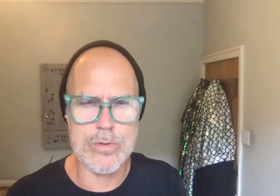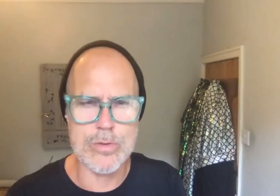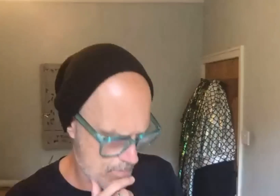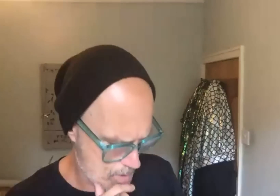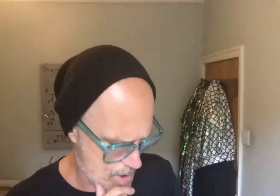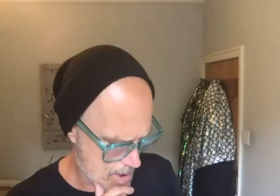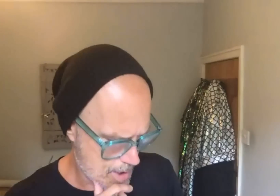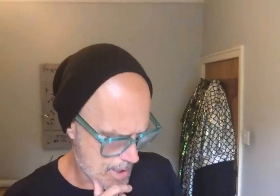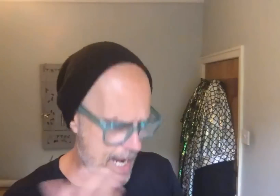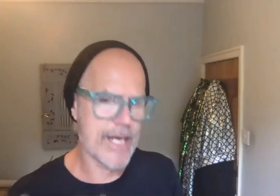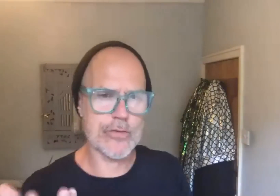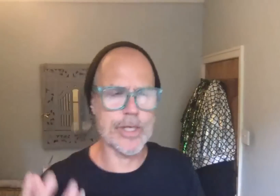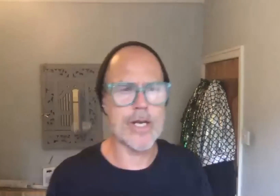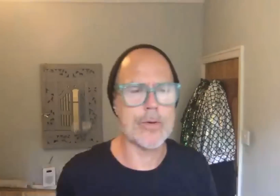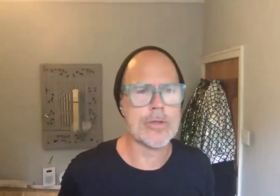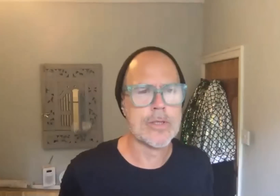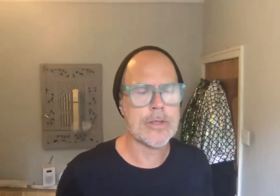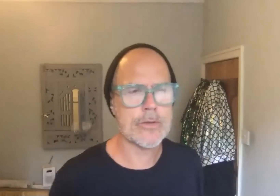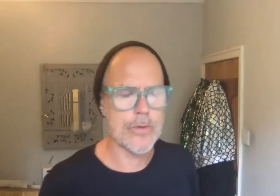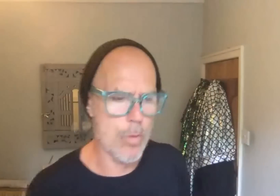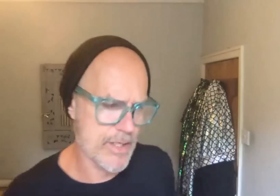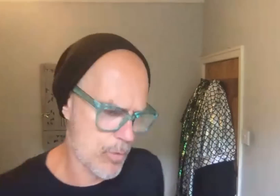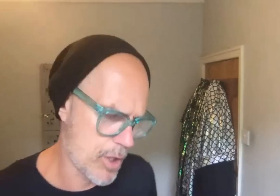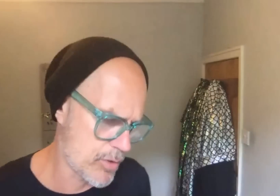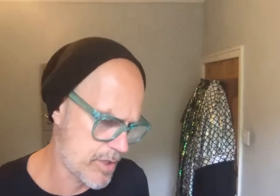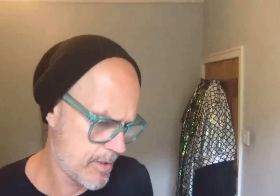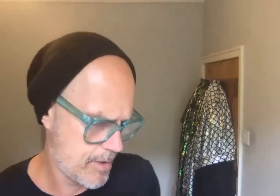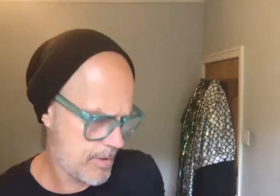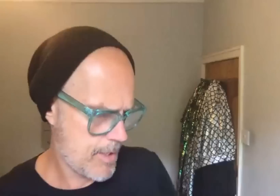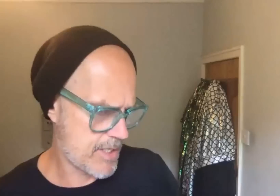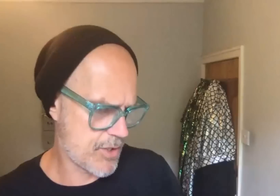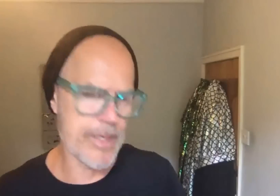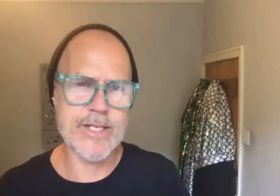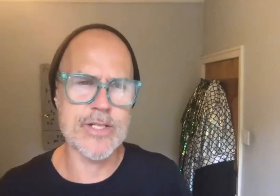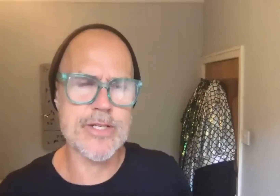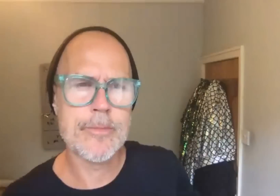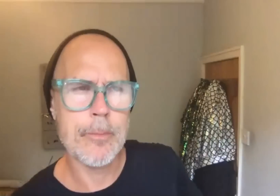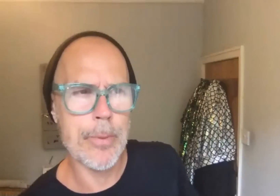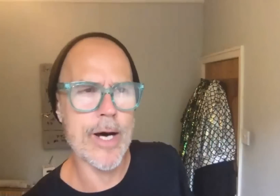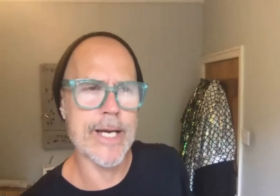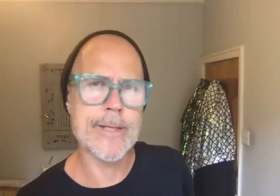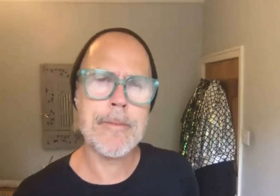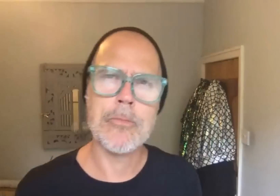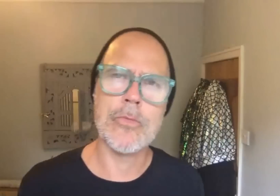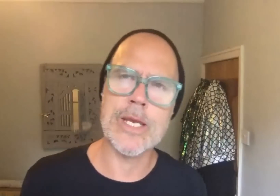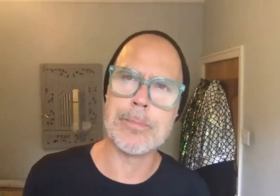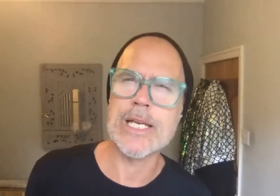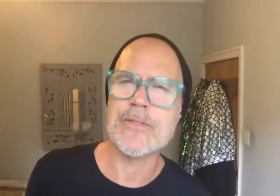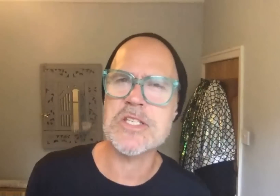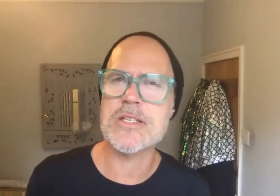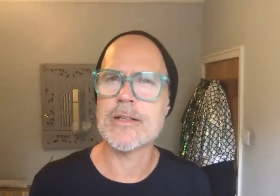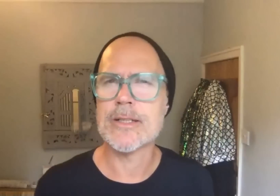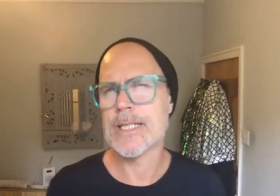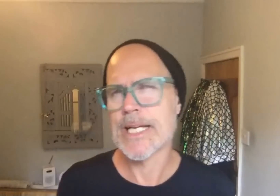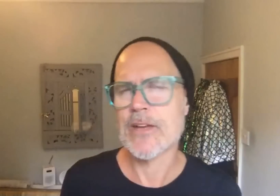world. And as we know, the wider world is dominated by the